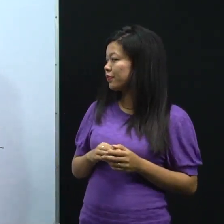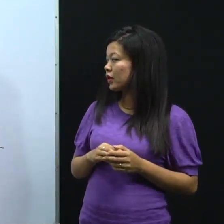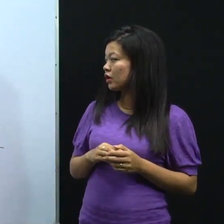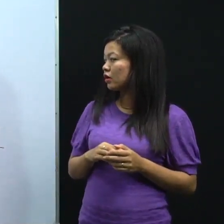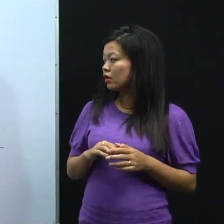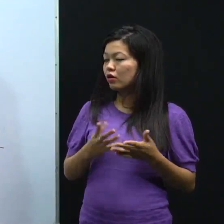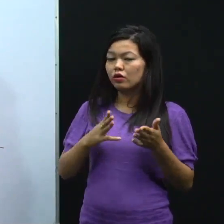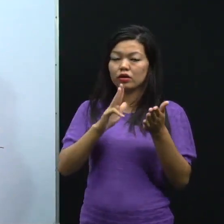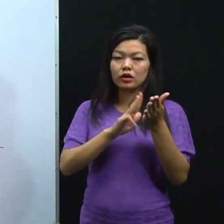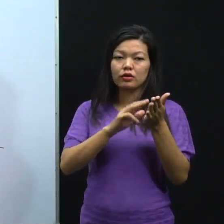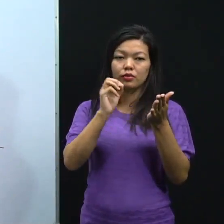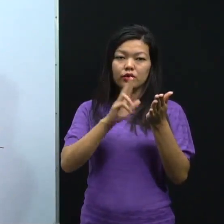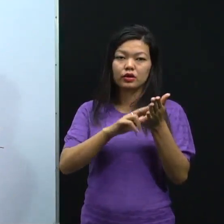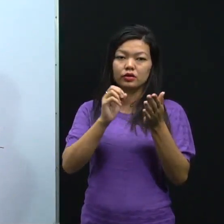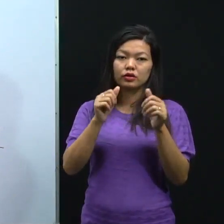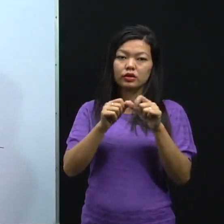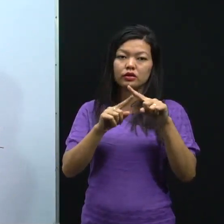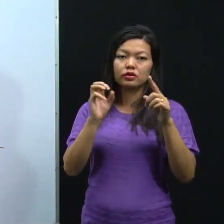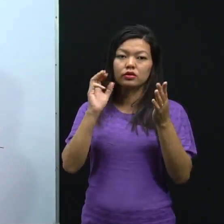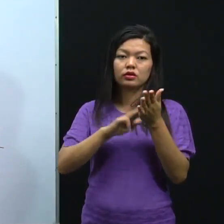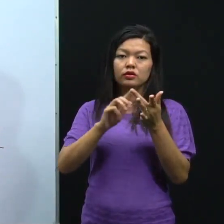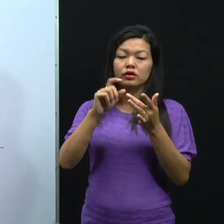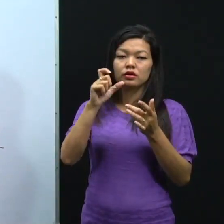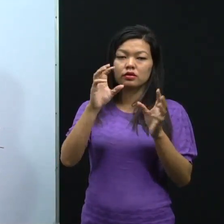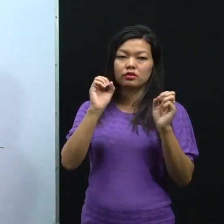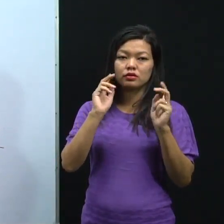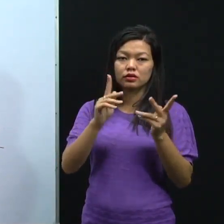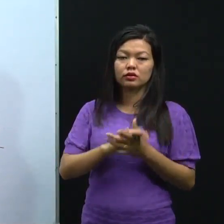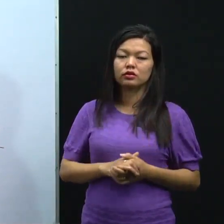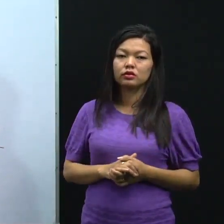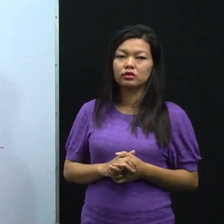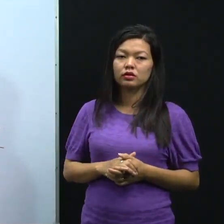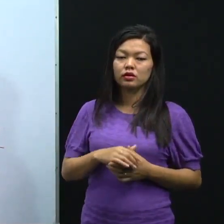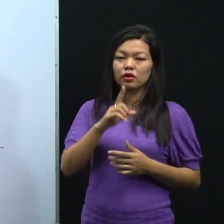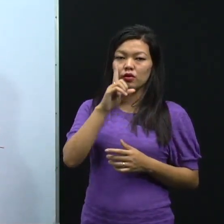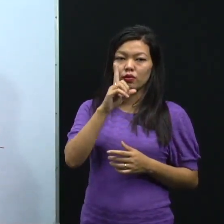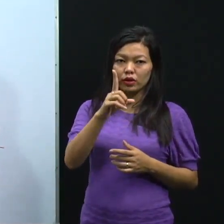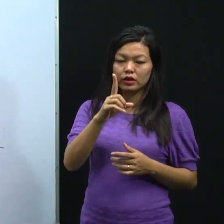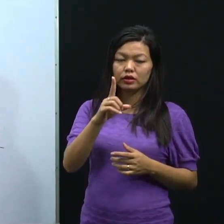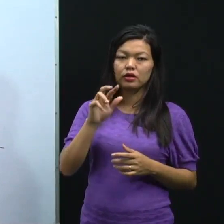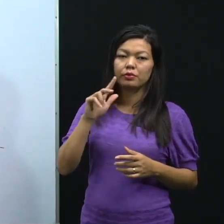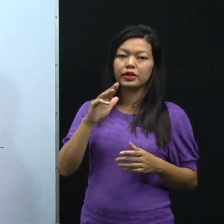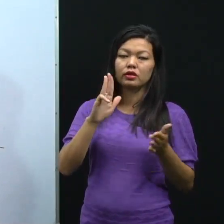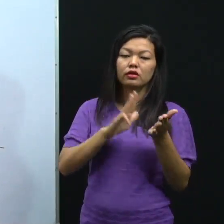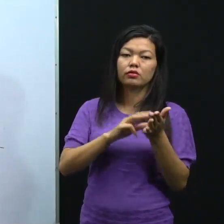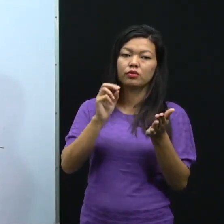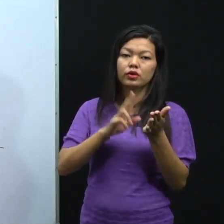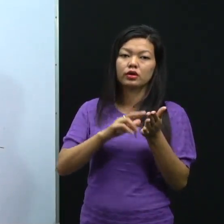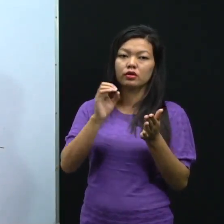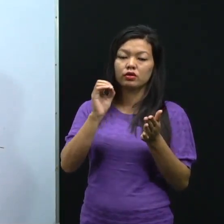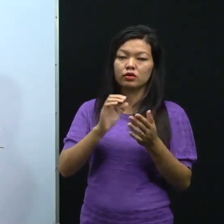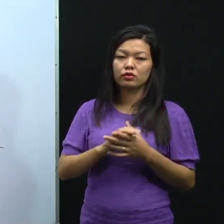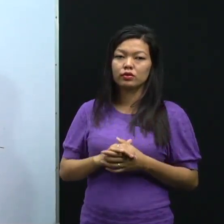monoatomic. Okay, only one means mono. Clear? Mono.